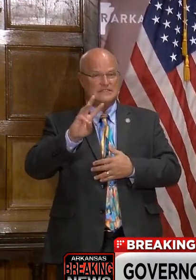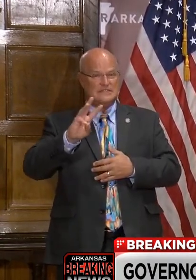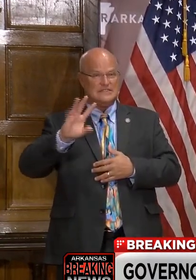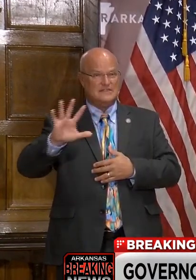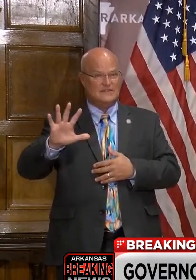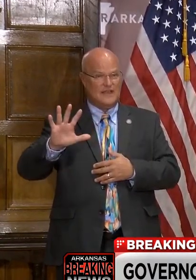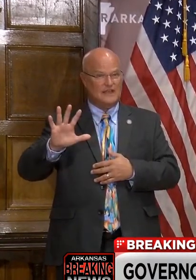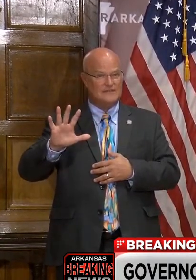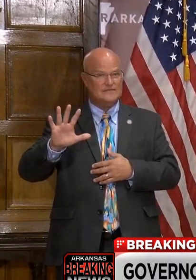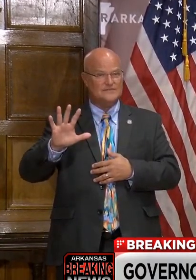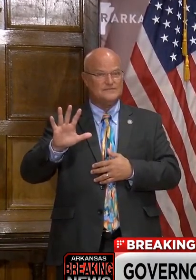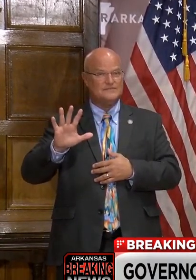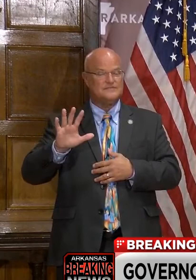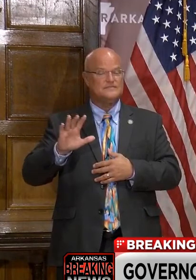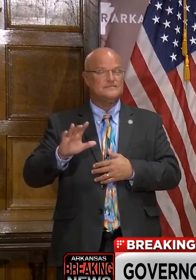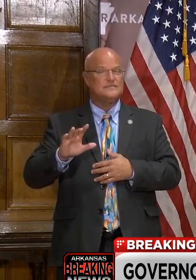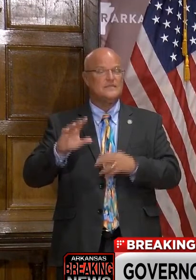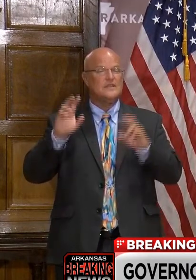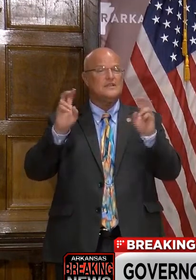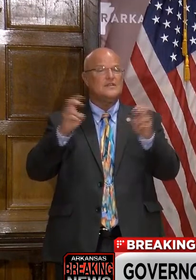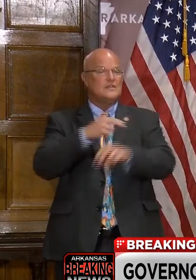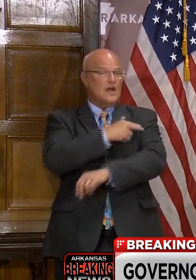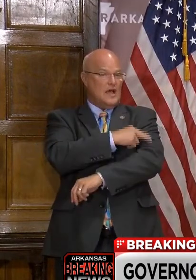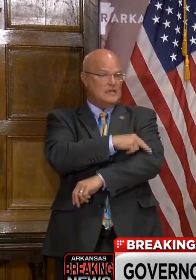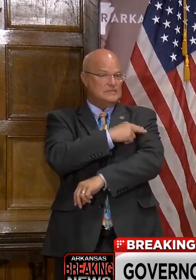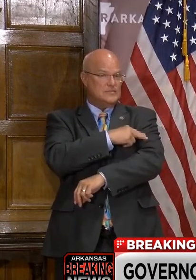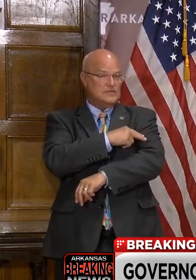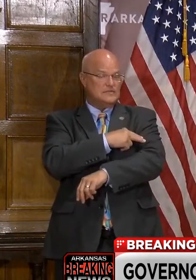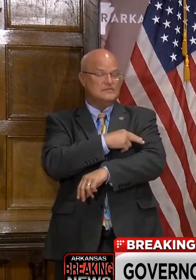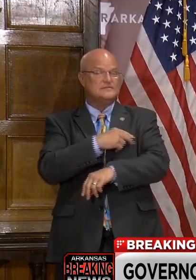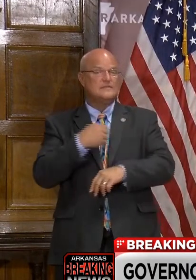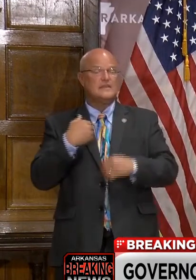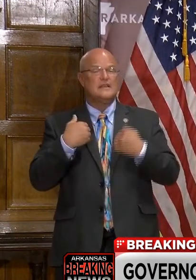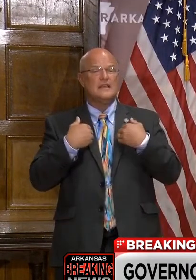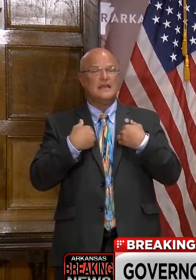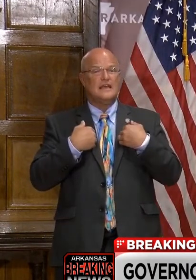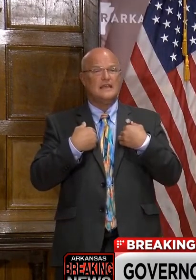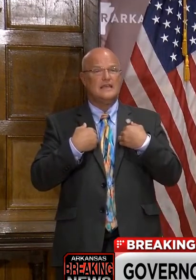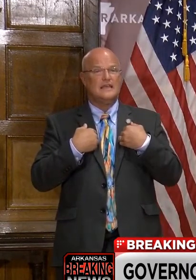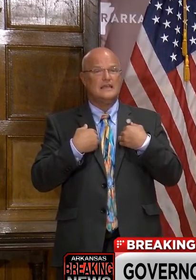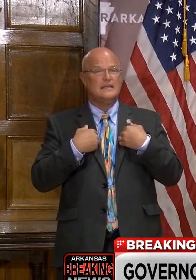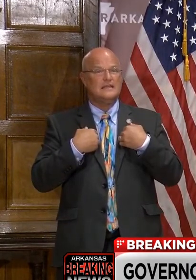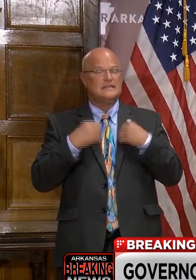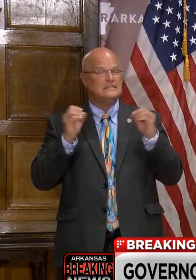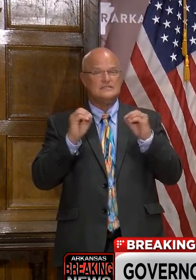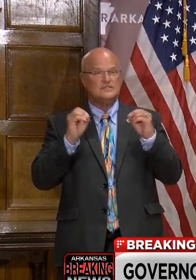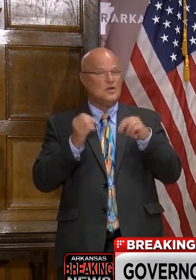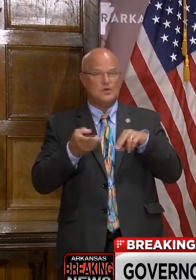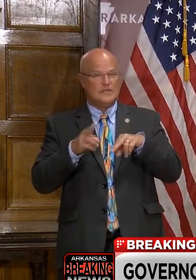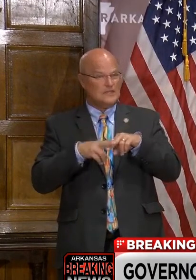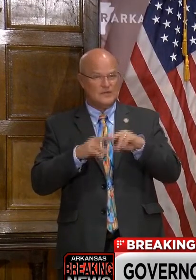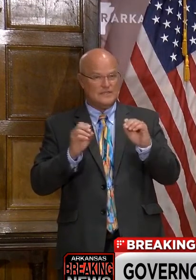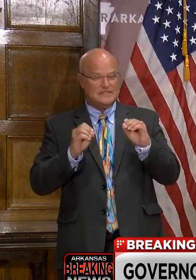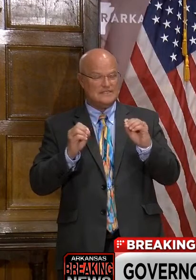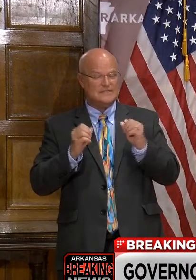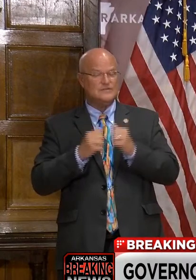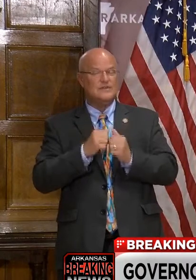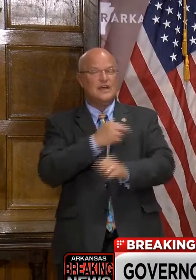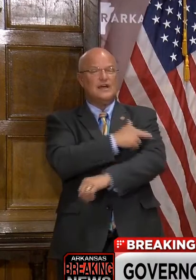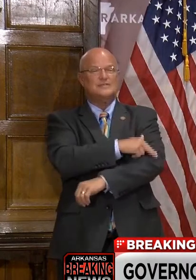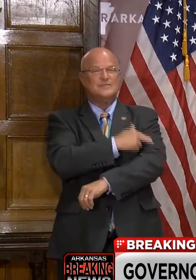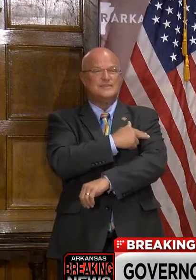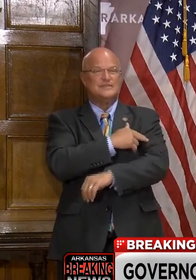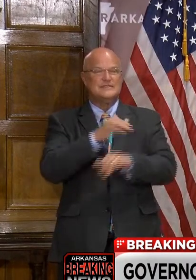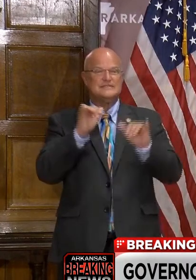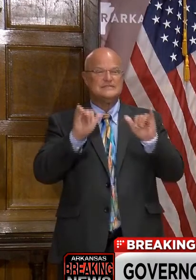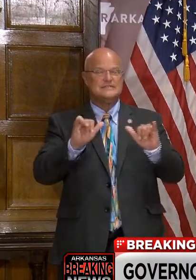54,765. In terms of hospitalizations, we've had a zero increase in hospitalizations, and